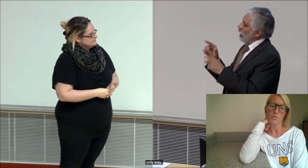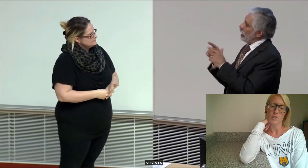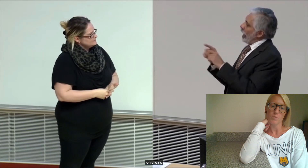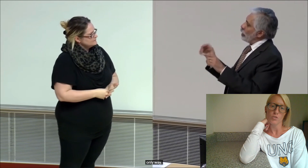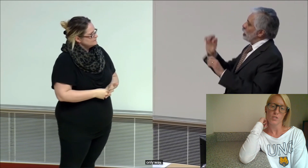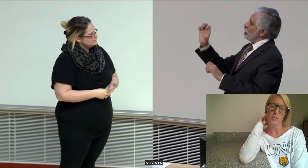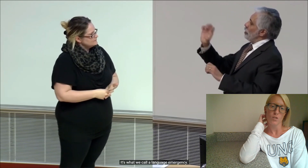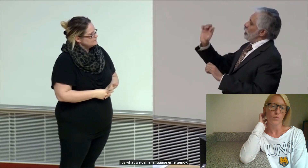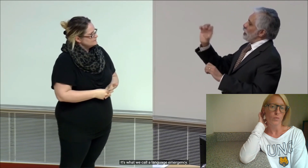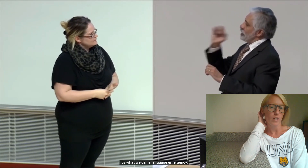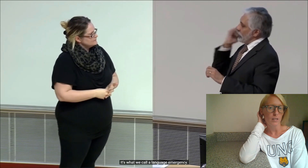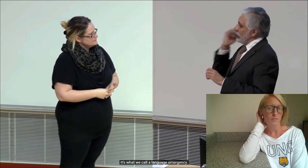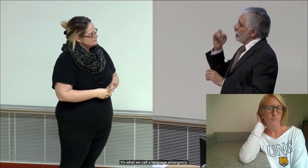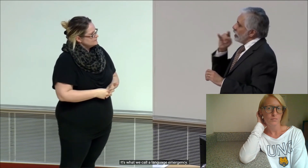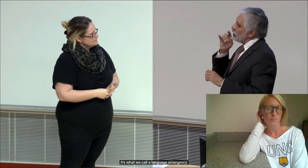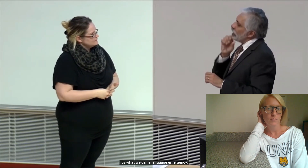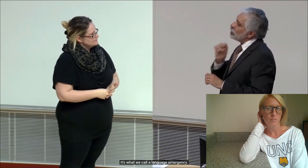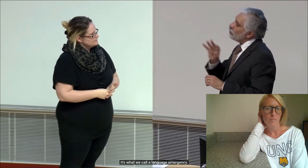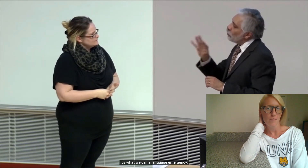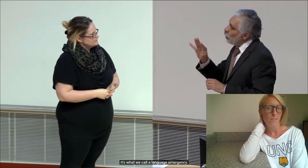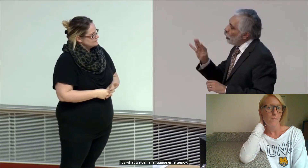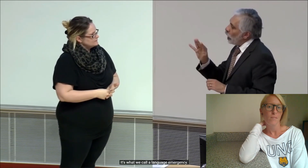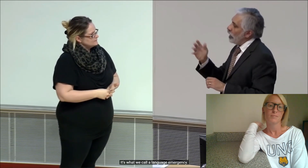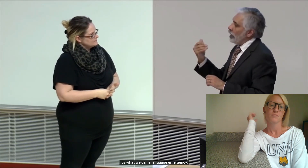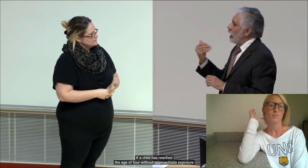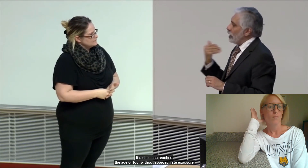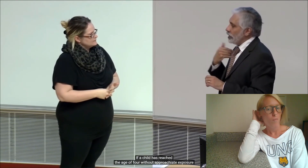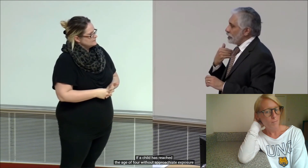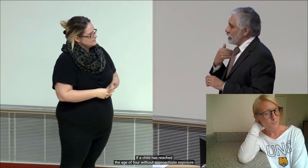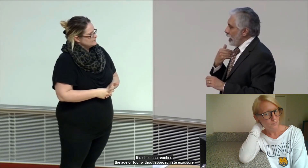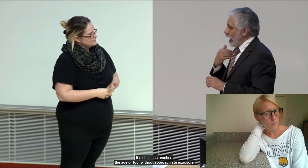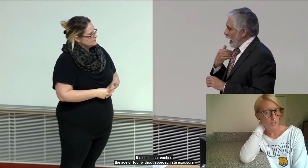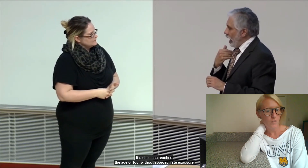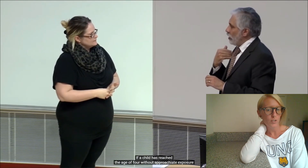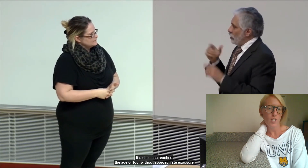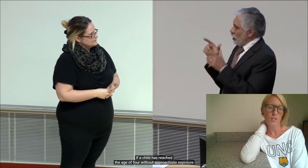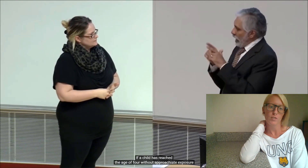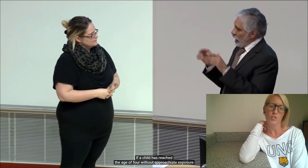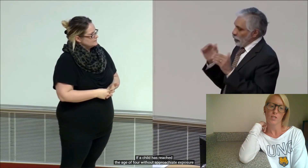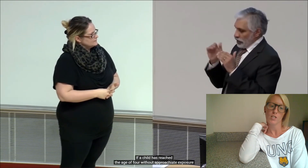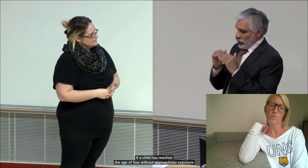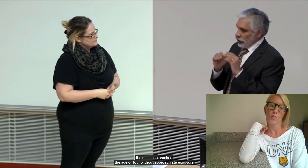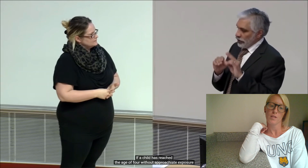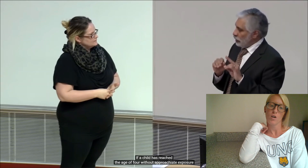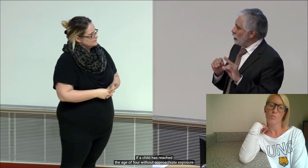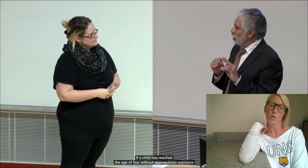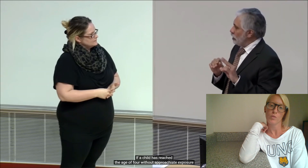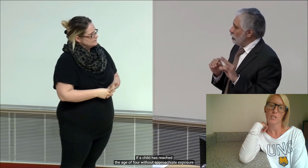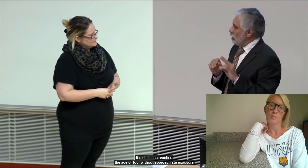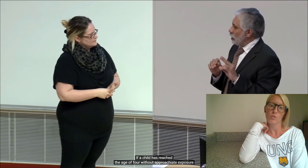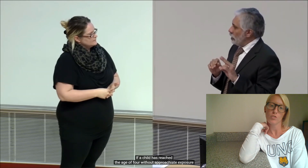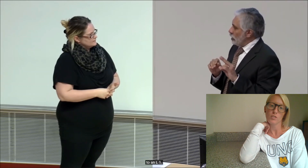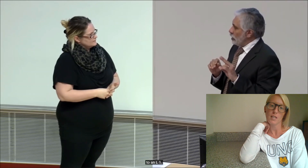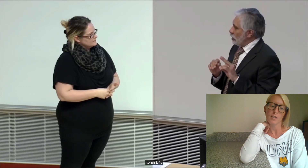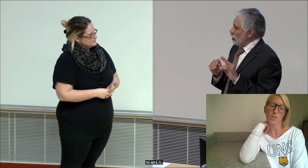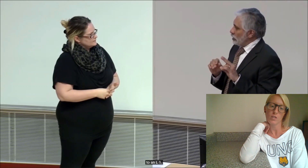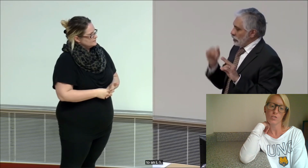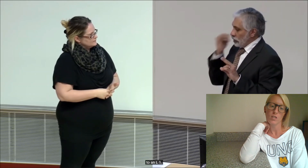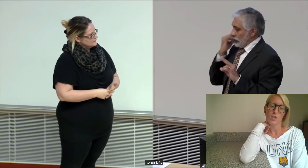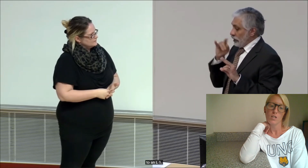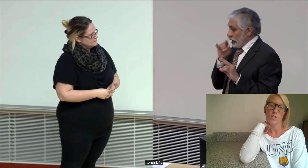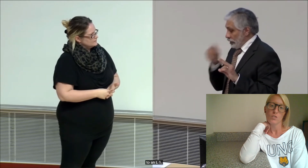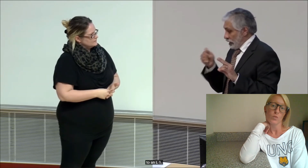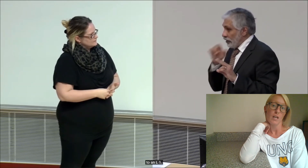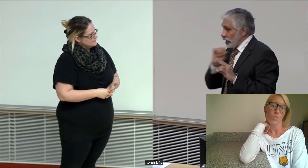the only working at it. way. Really immersion It's is what the we only call way. a language emergency if a child has reached the age If a of child 4 reaches without the age of 4 appropriate without appropriate exposure to an sign L1.